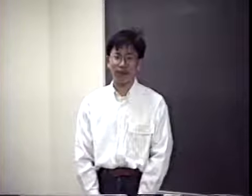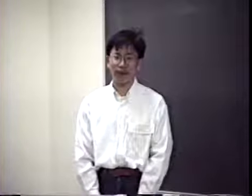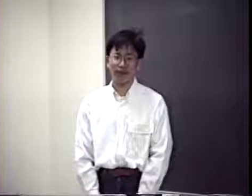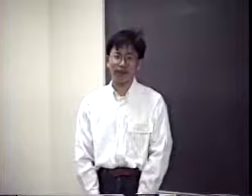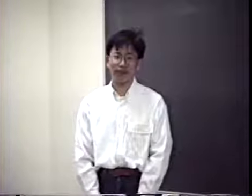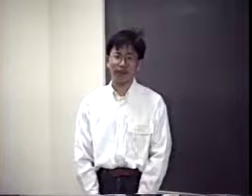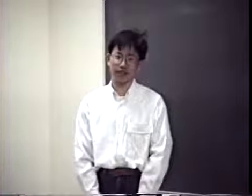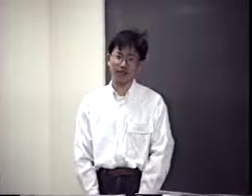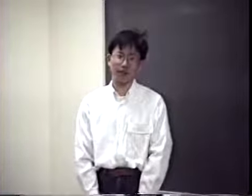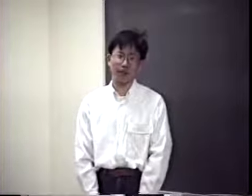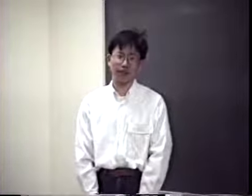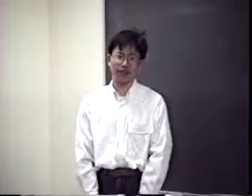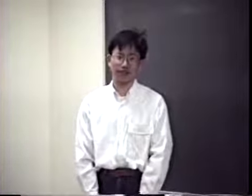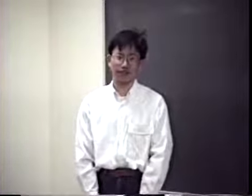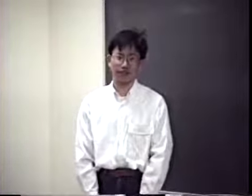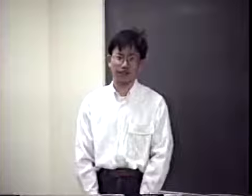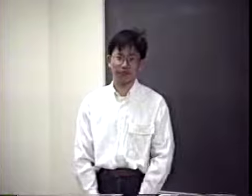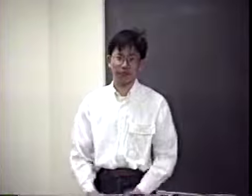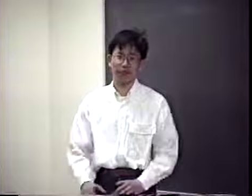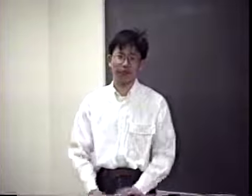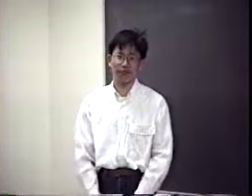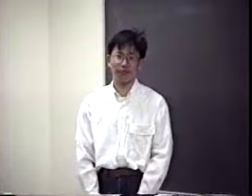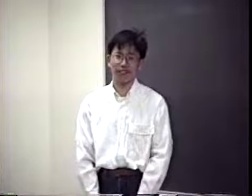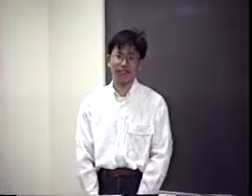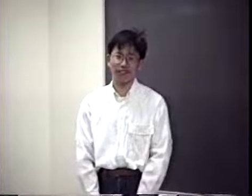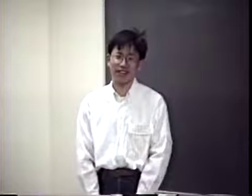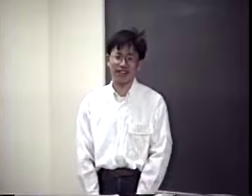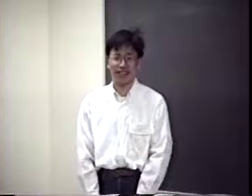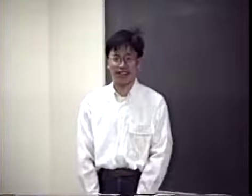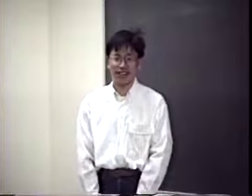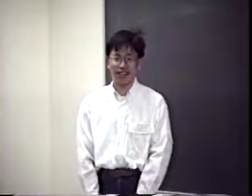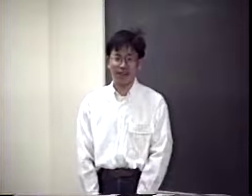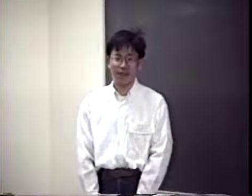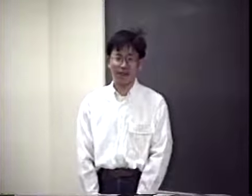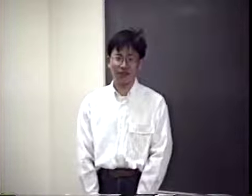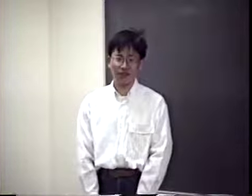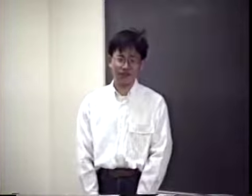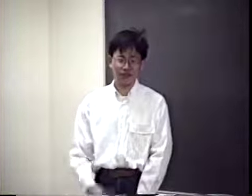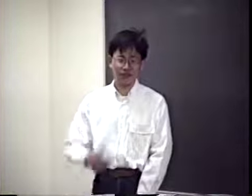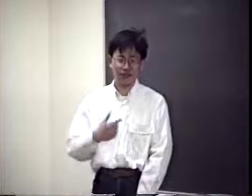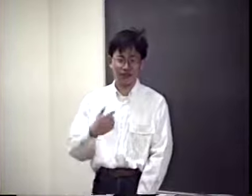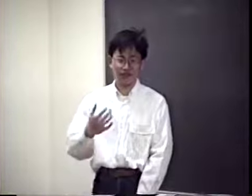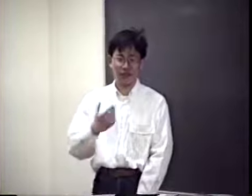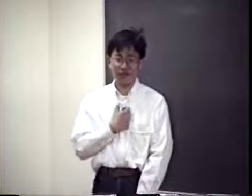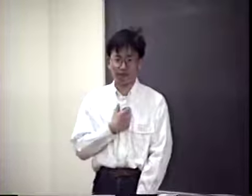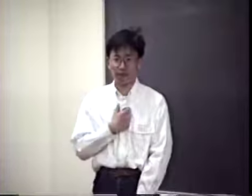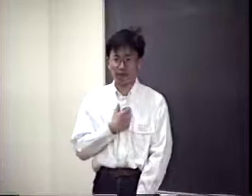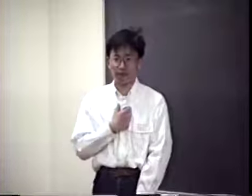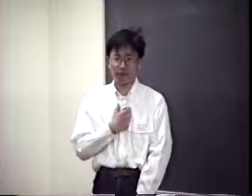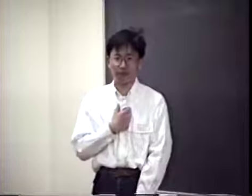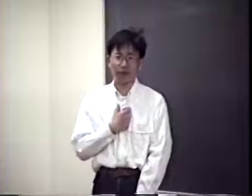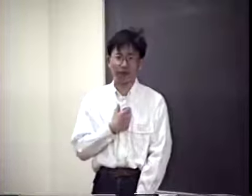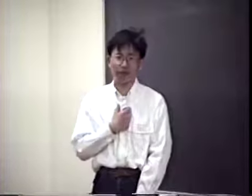the language is developed as based on the common sense, and even based on come from the